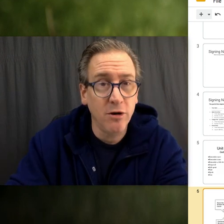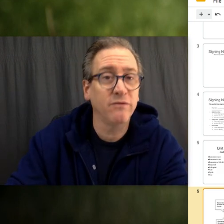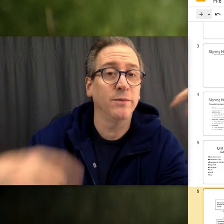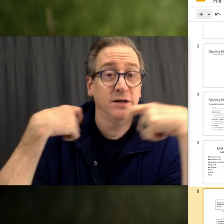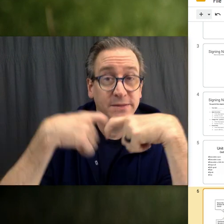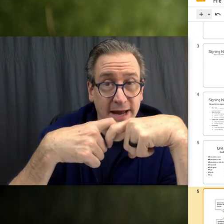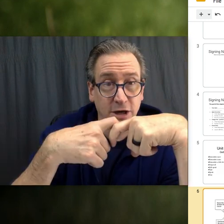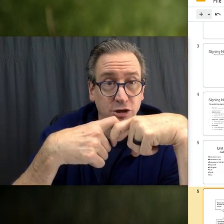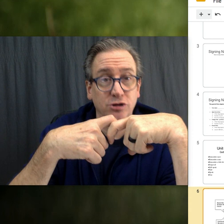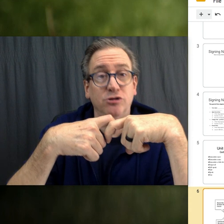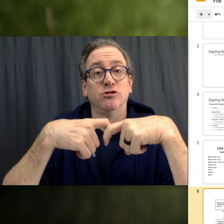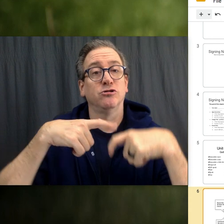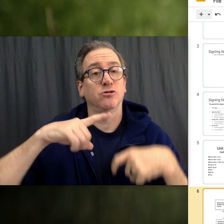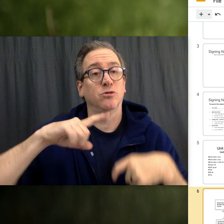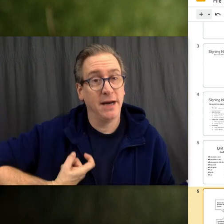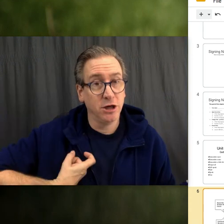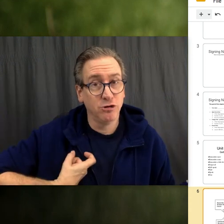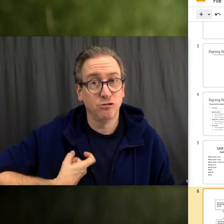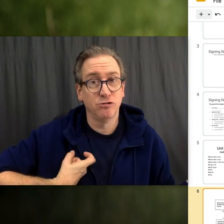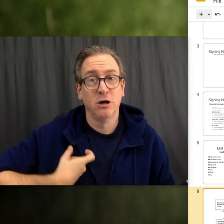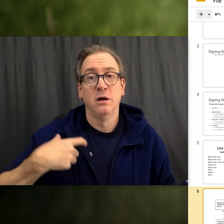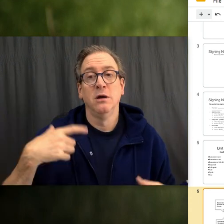We went over, we did Spanish,